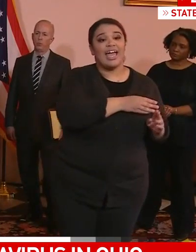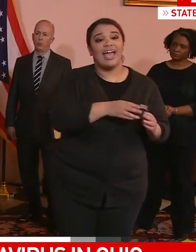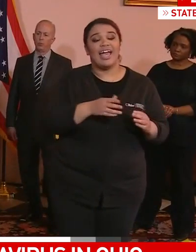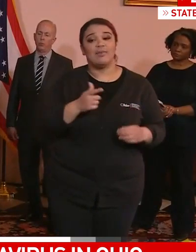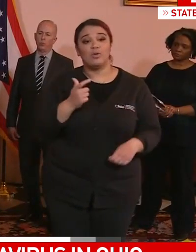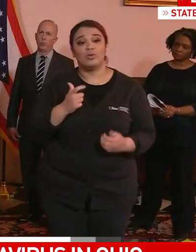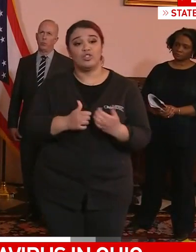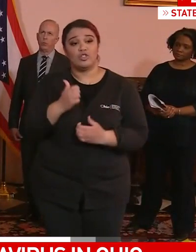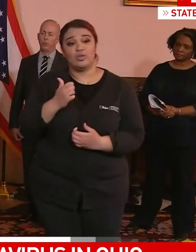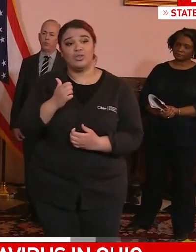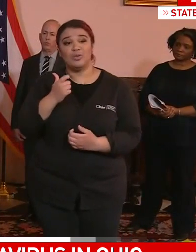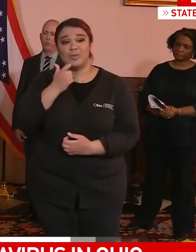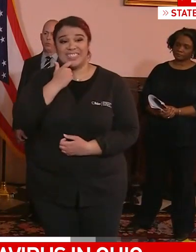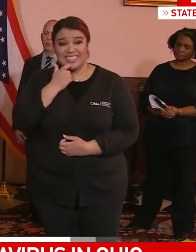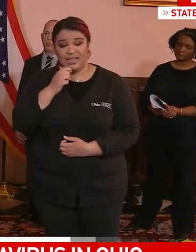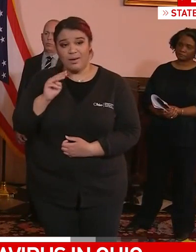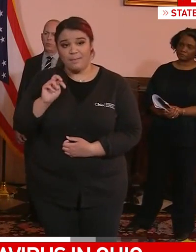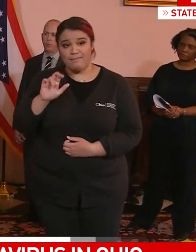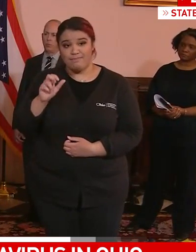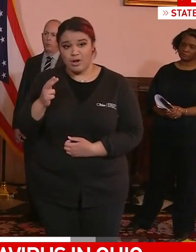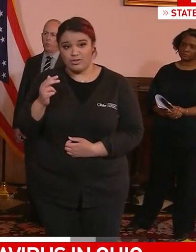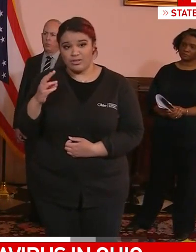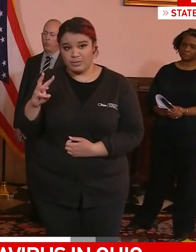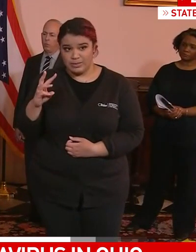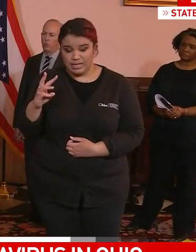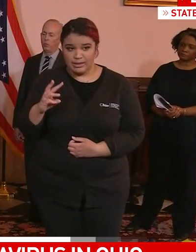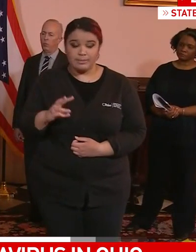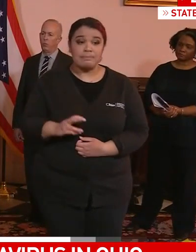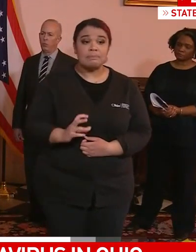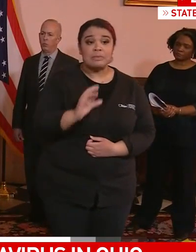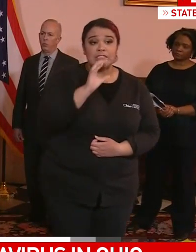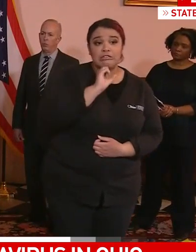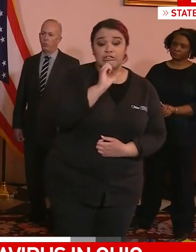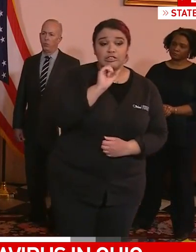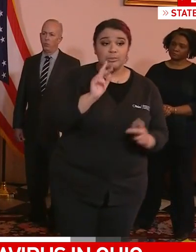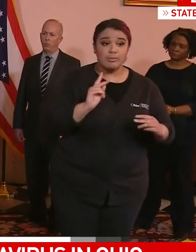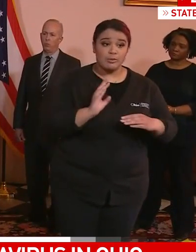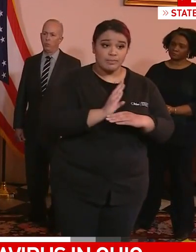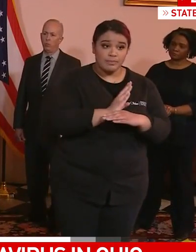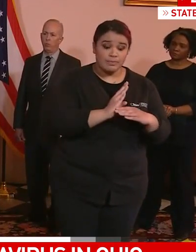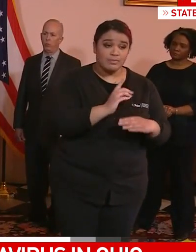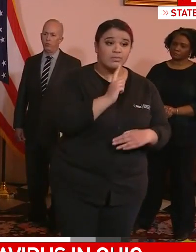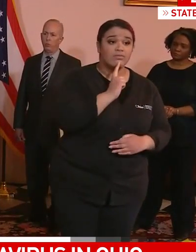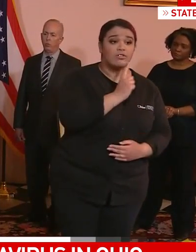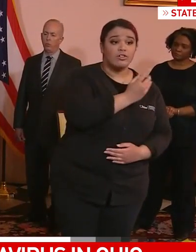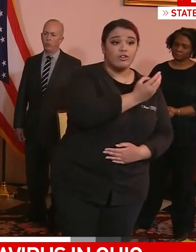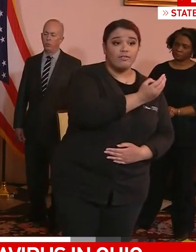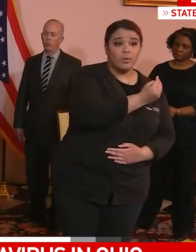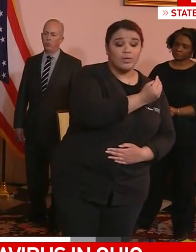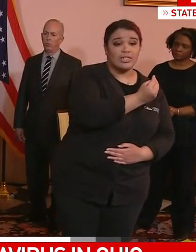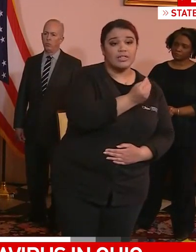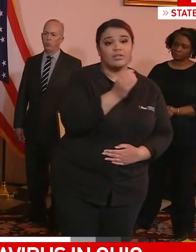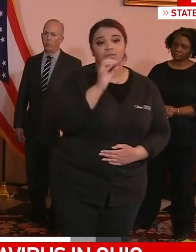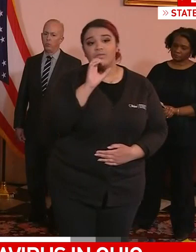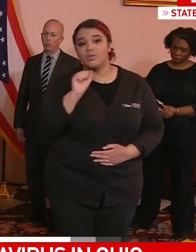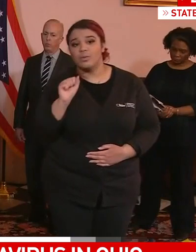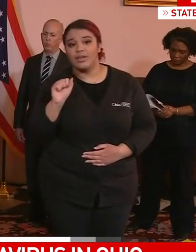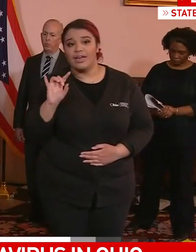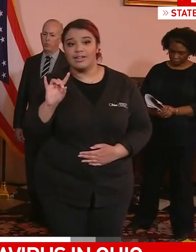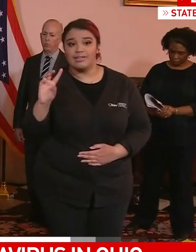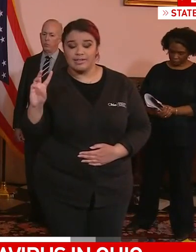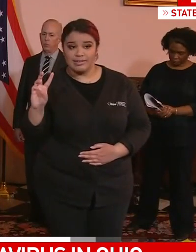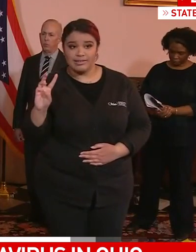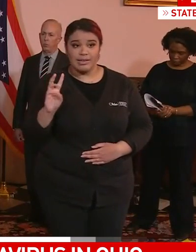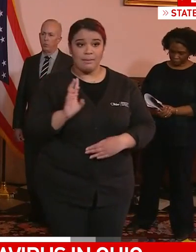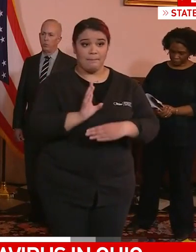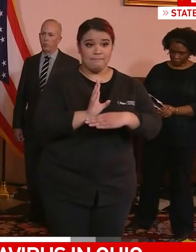March 16th. Our age range in Ohio is 14 to 86 years, now with a